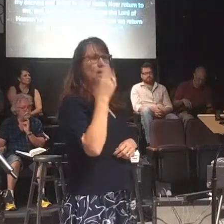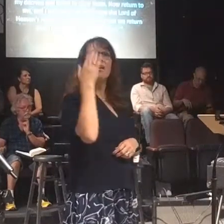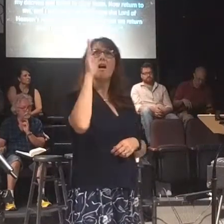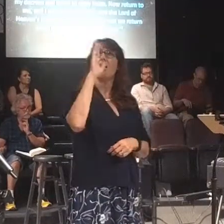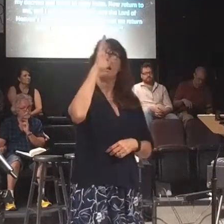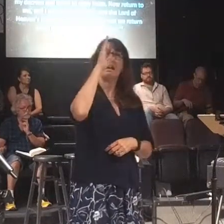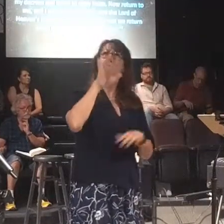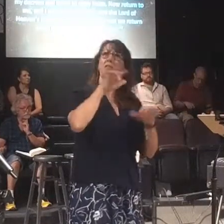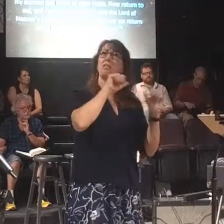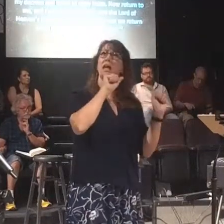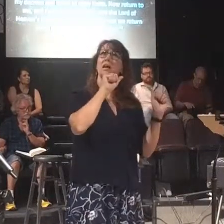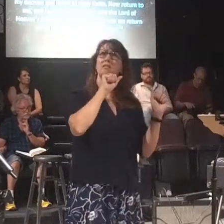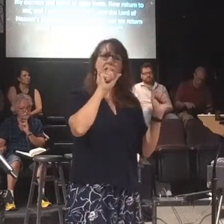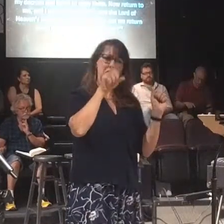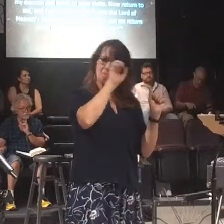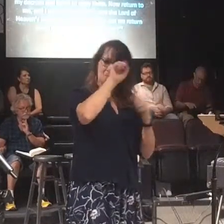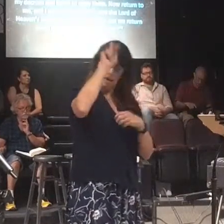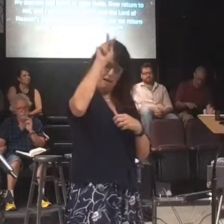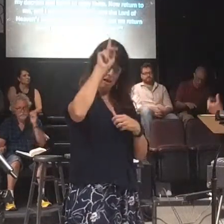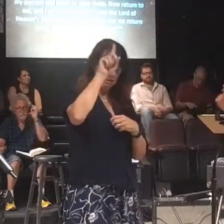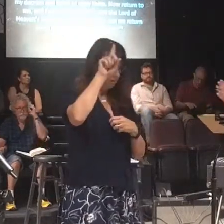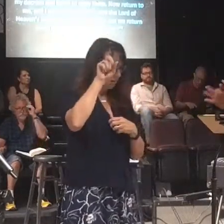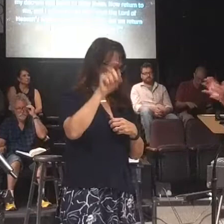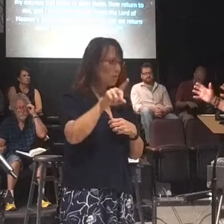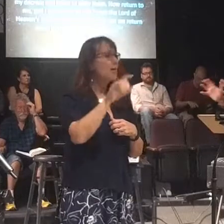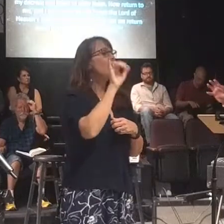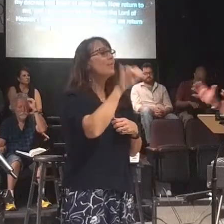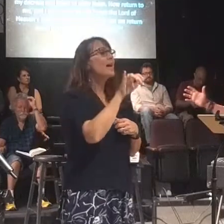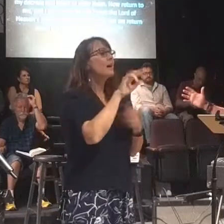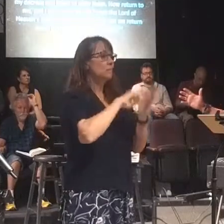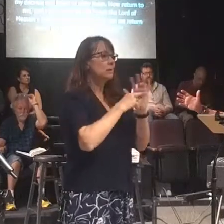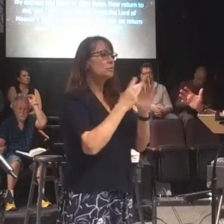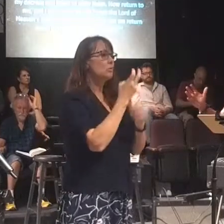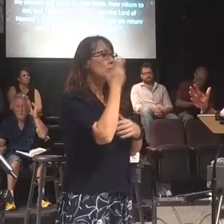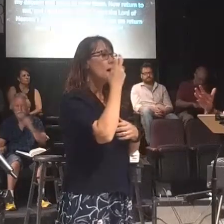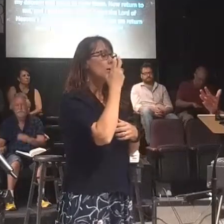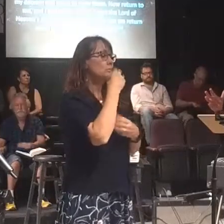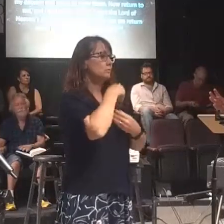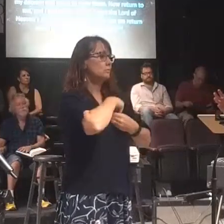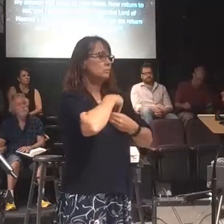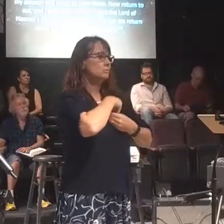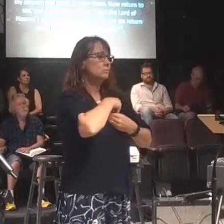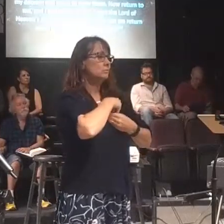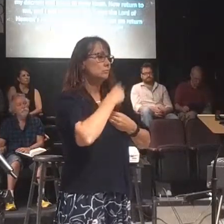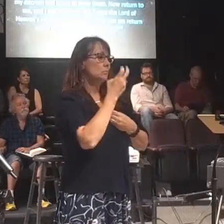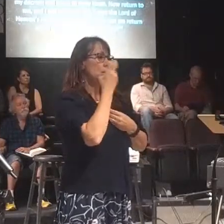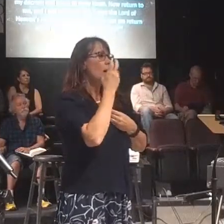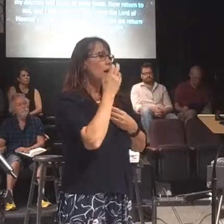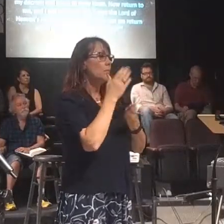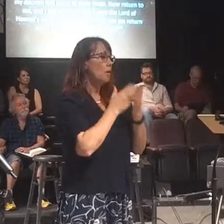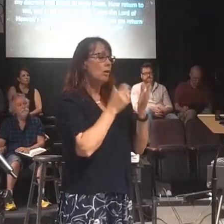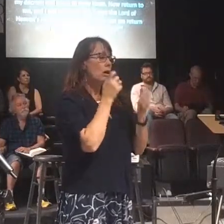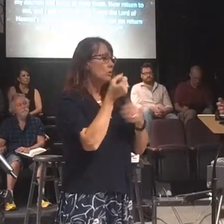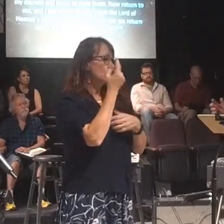I've never left. How come I need to return? That's the blindsided part, right?